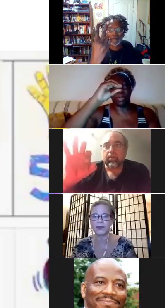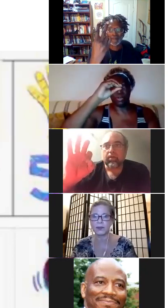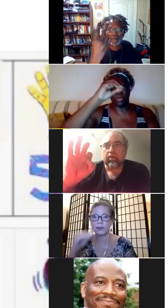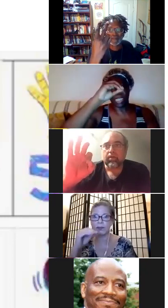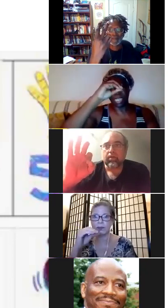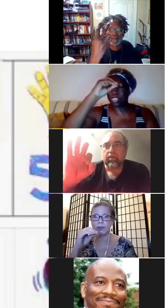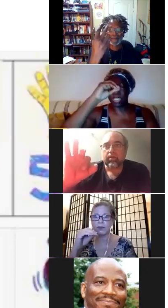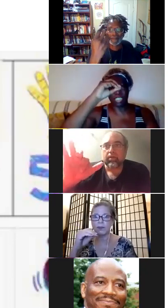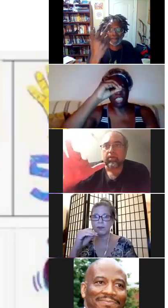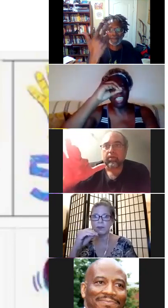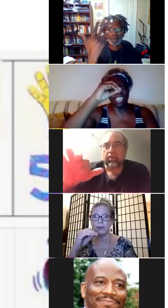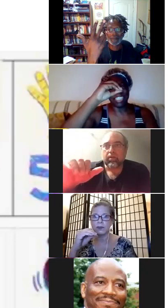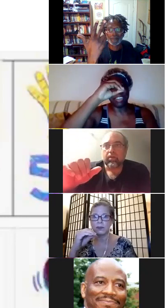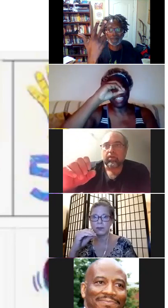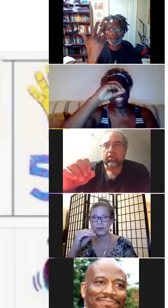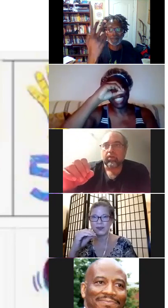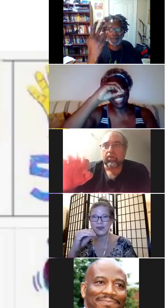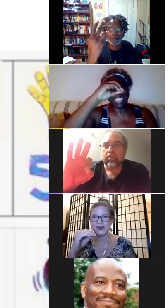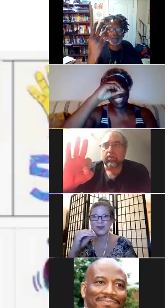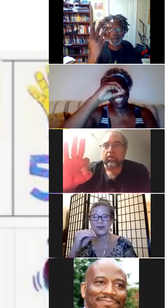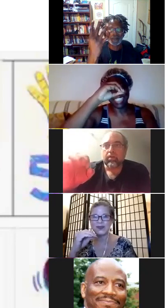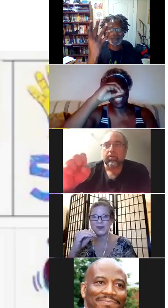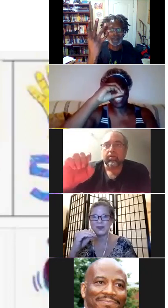So 1, I'm sorry, 0,